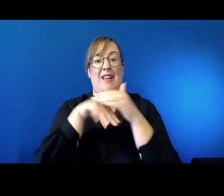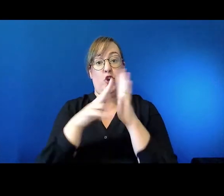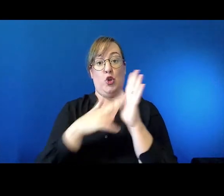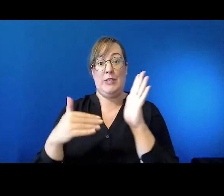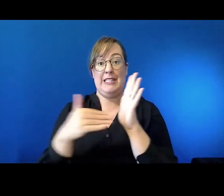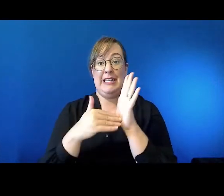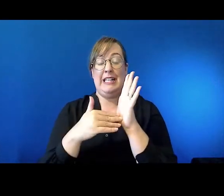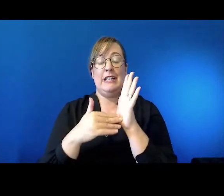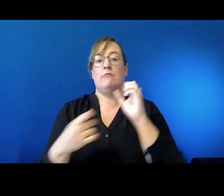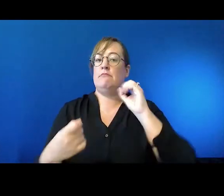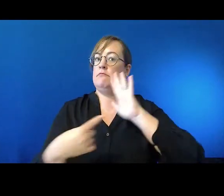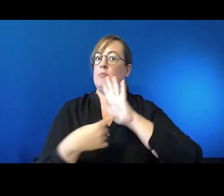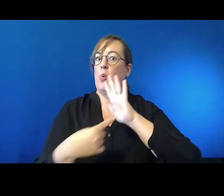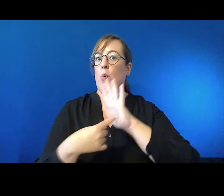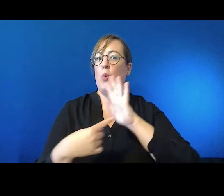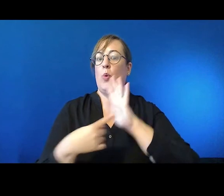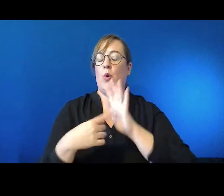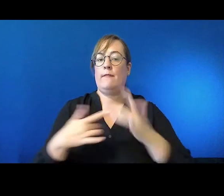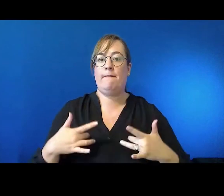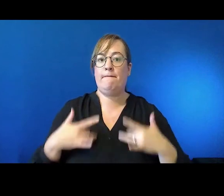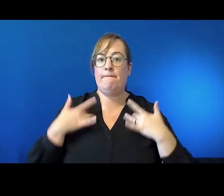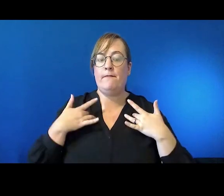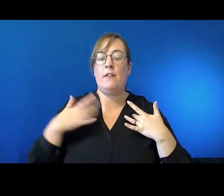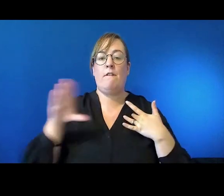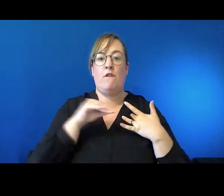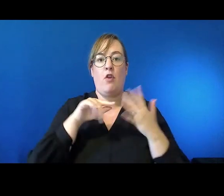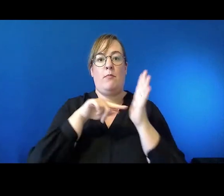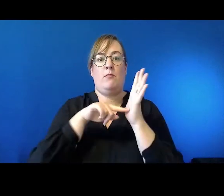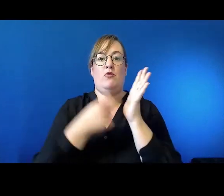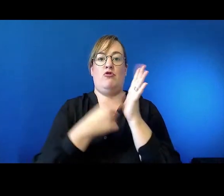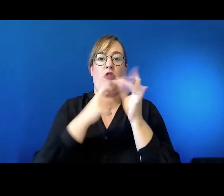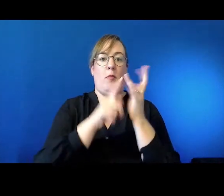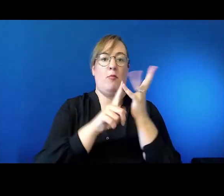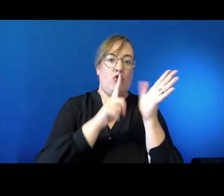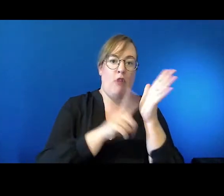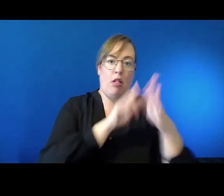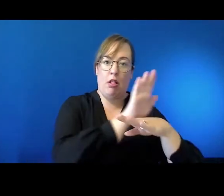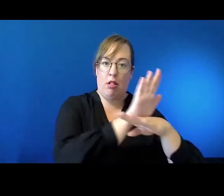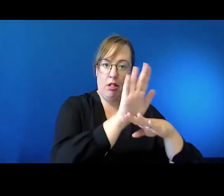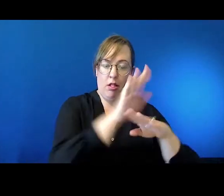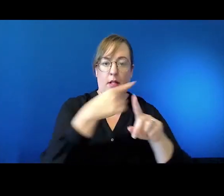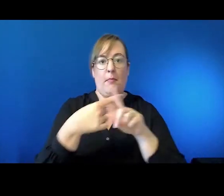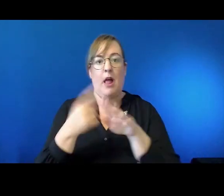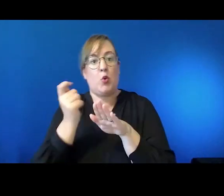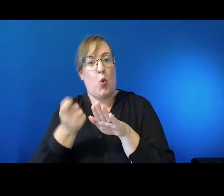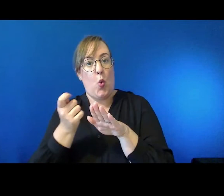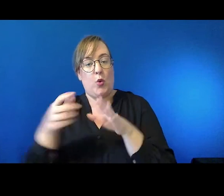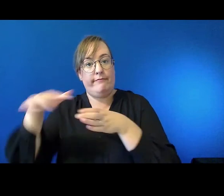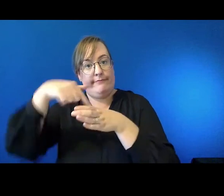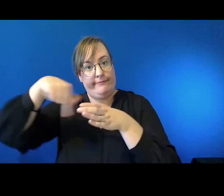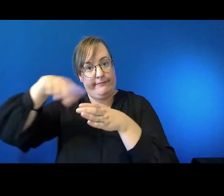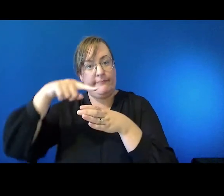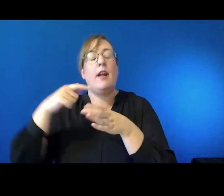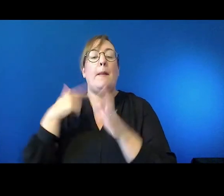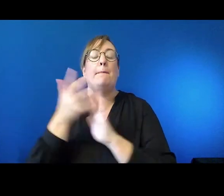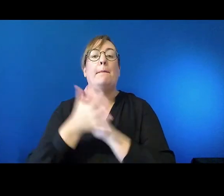one, and it's grown out of the work of the tribunal and the courts, and it's centralised around the notion of partnership